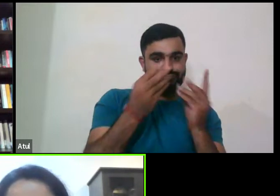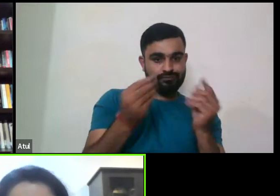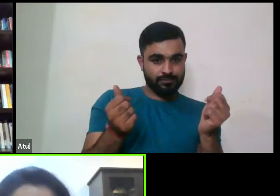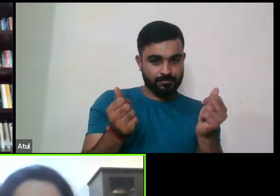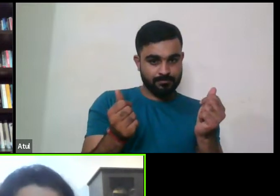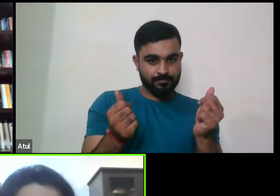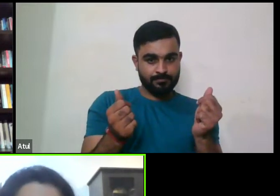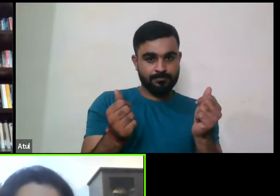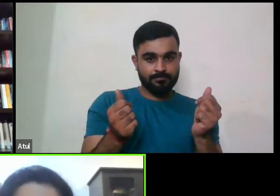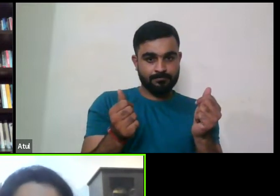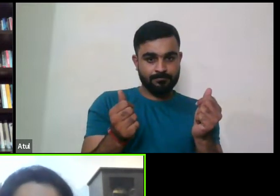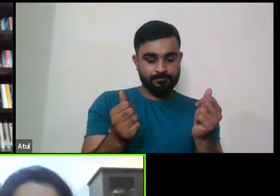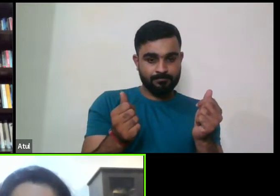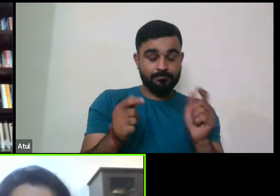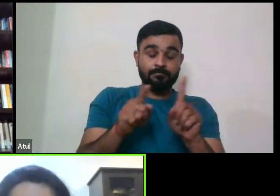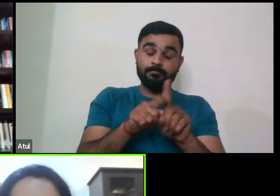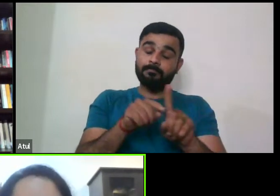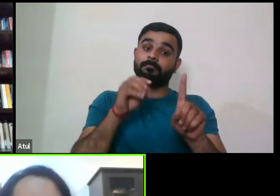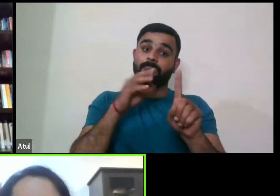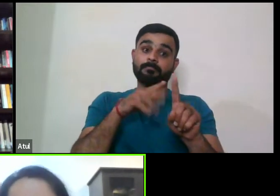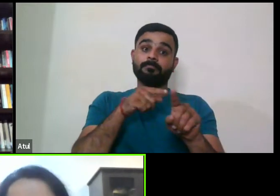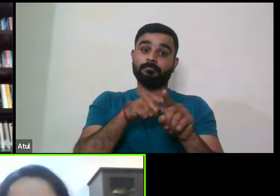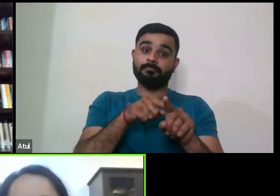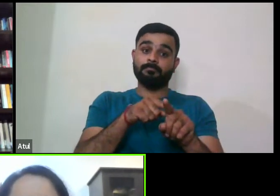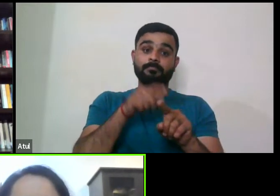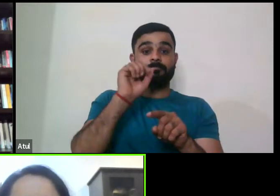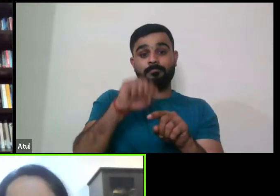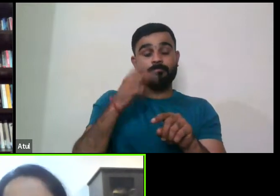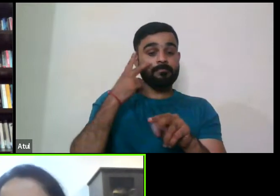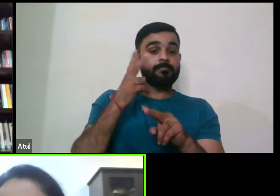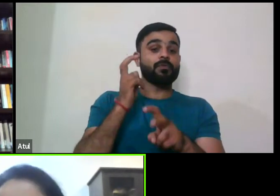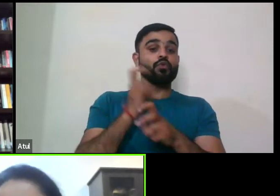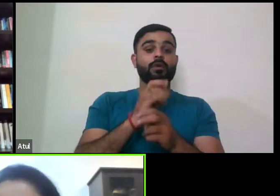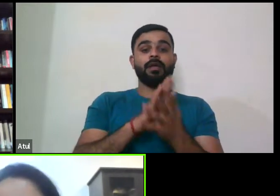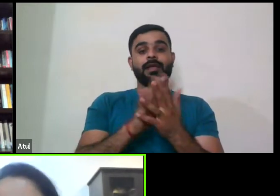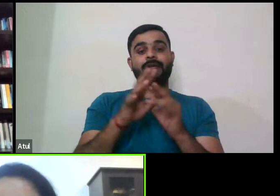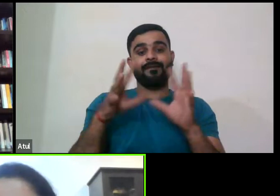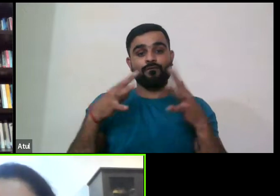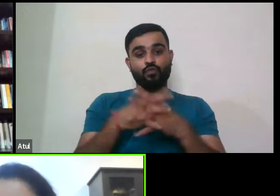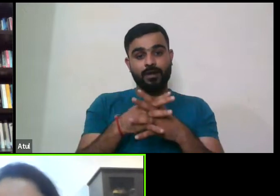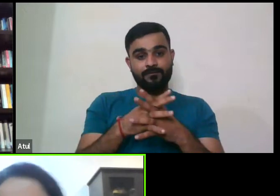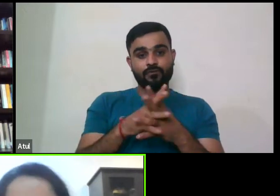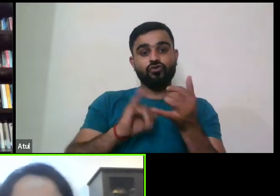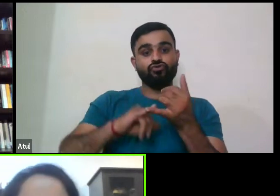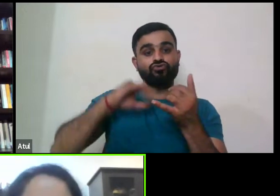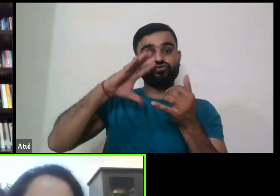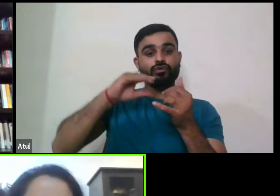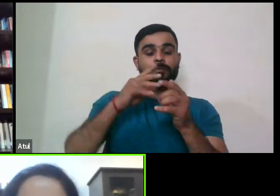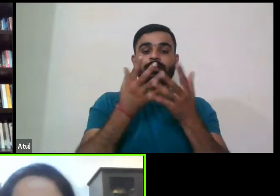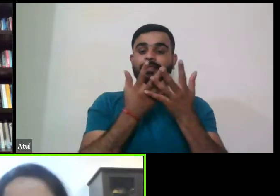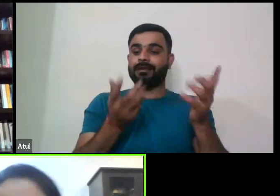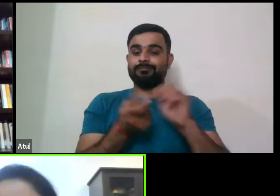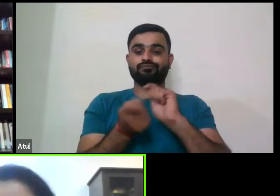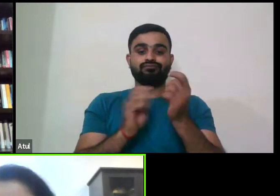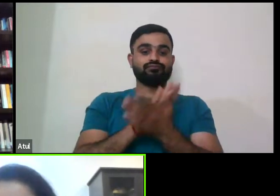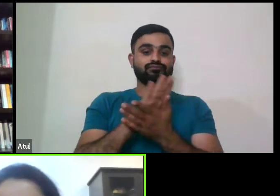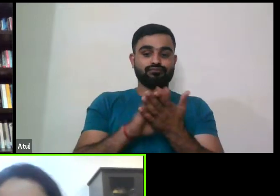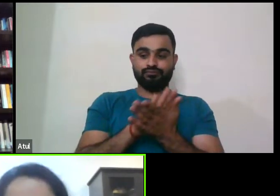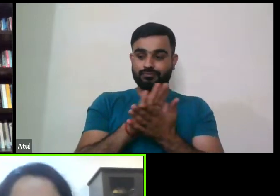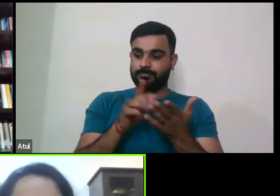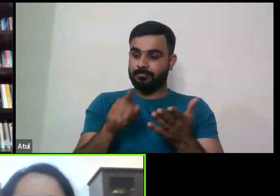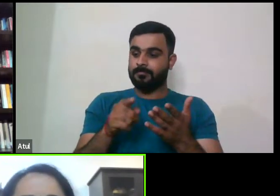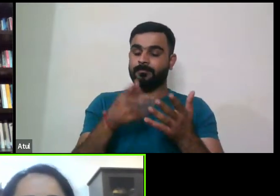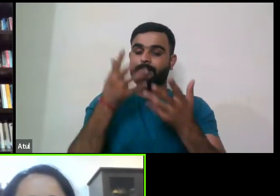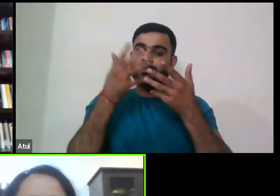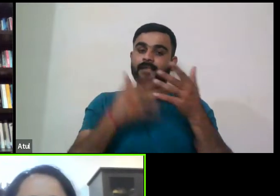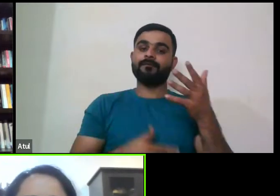being live. Right, you have the hardware, you have the software, but things haven't really changed much, either in terms